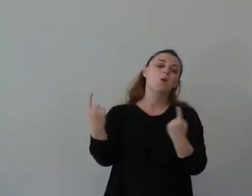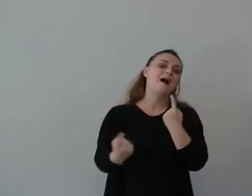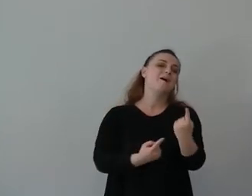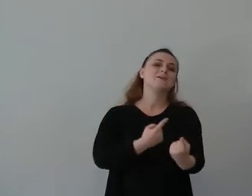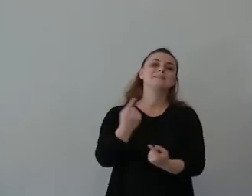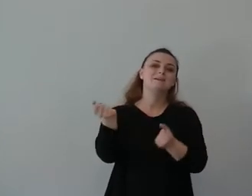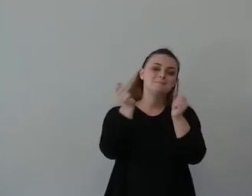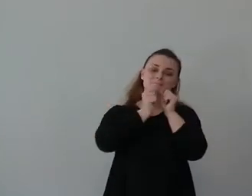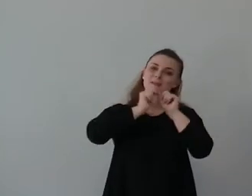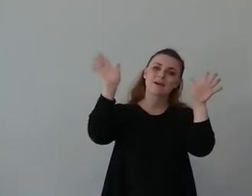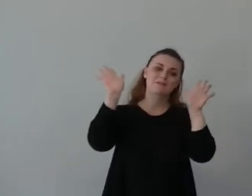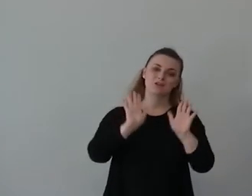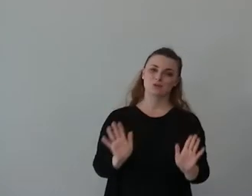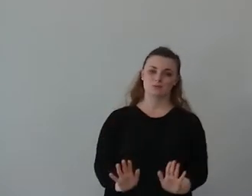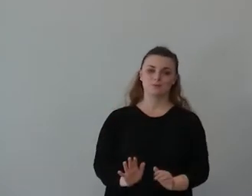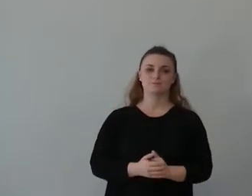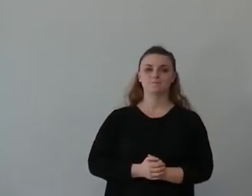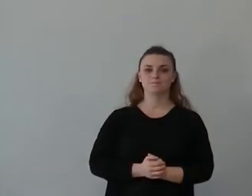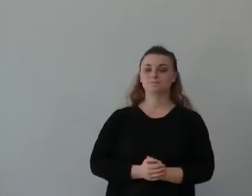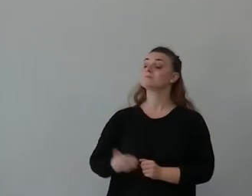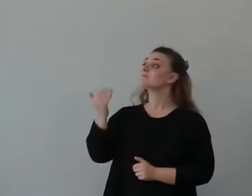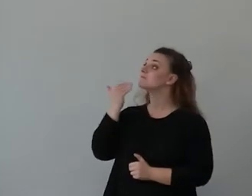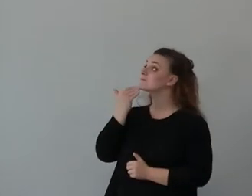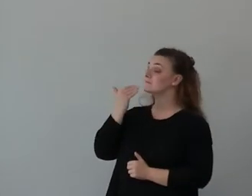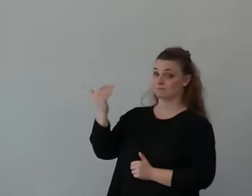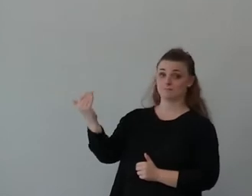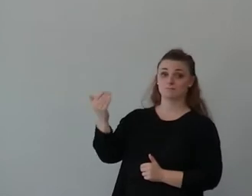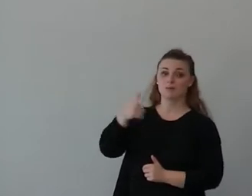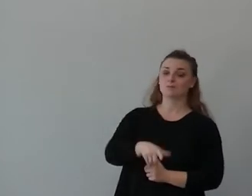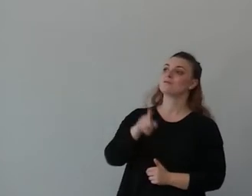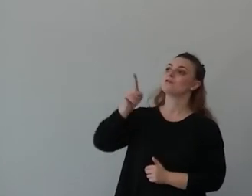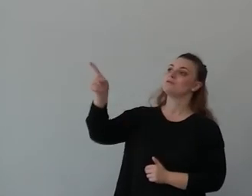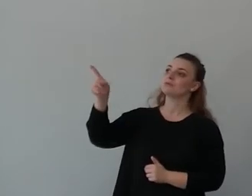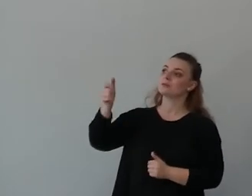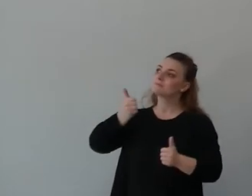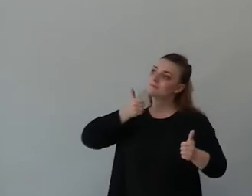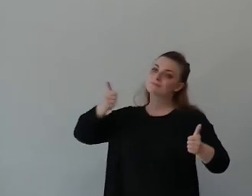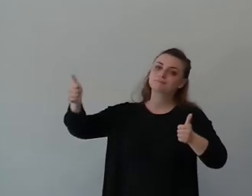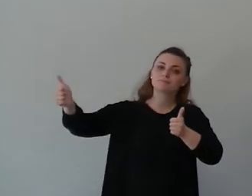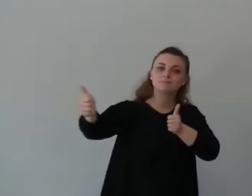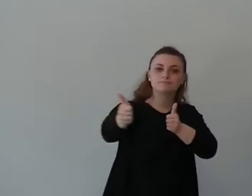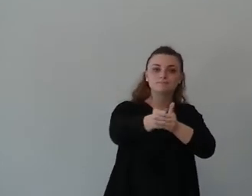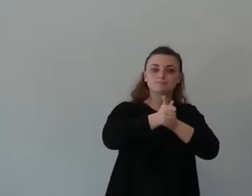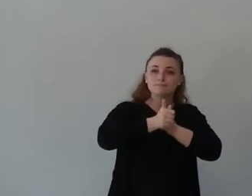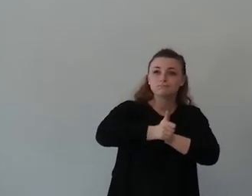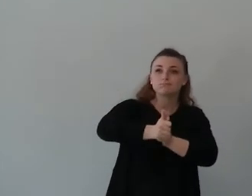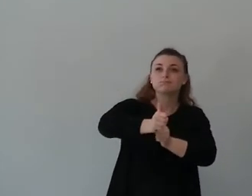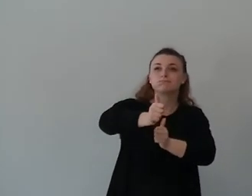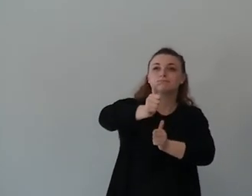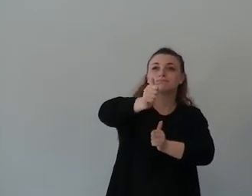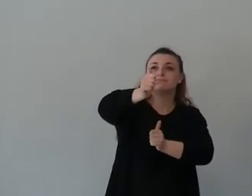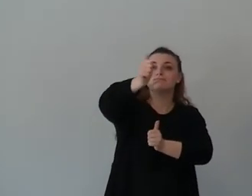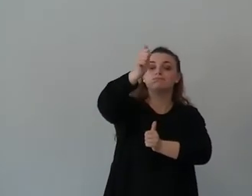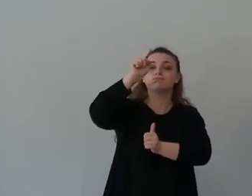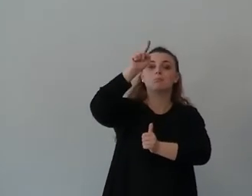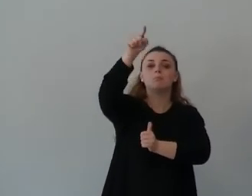Io ringrazio Dio che Lui è andato davanti a noi a preparare le opere che sono